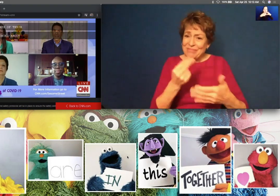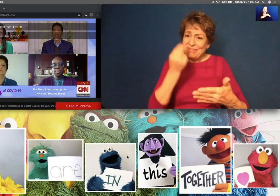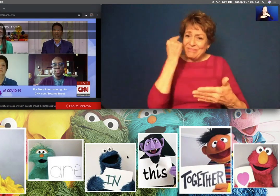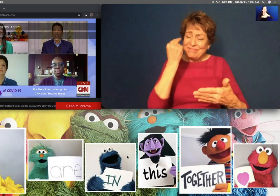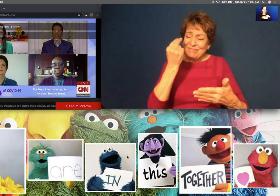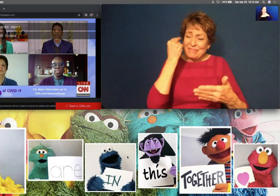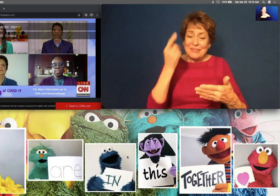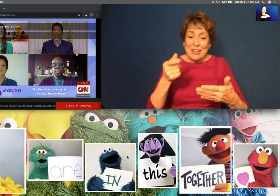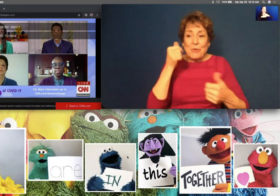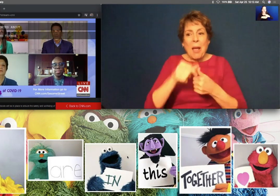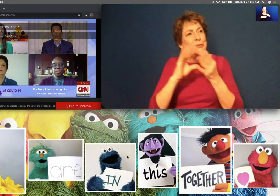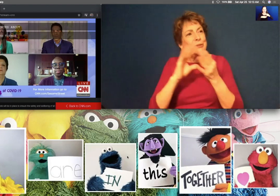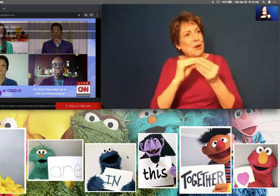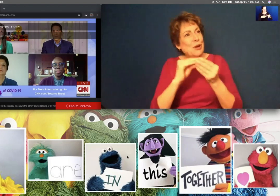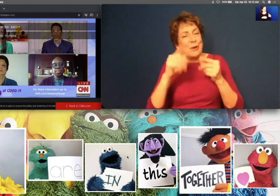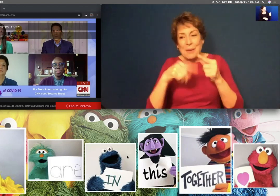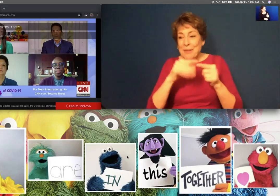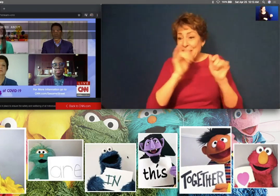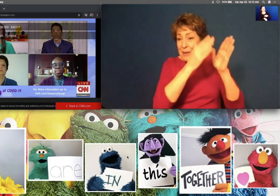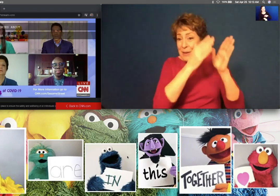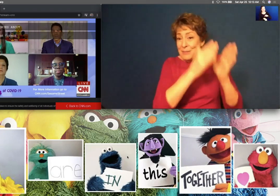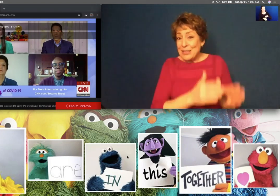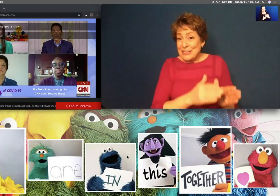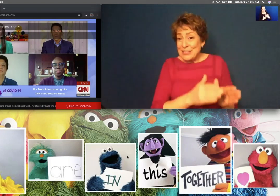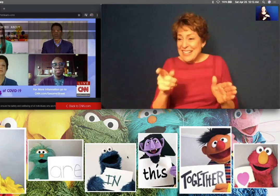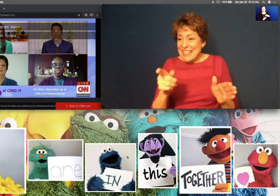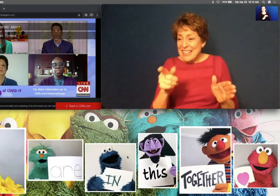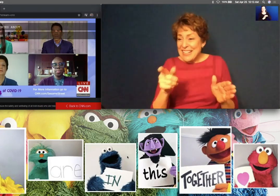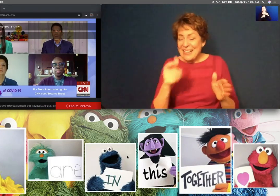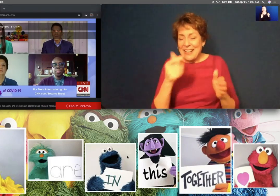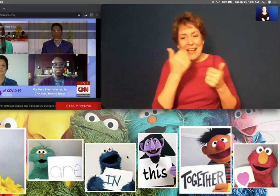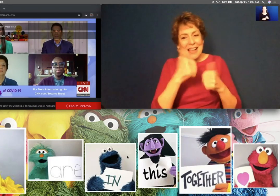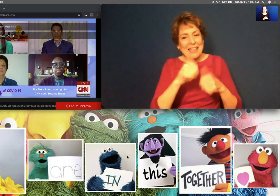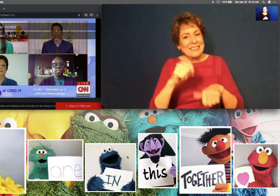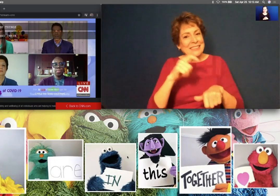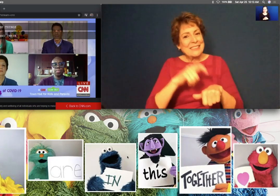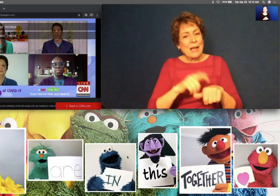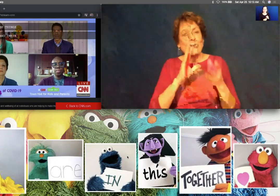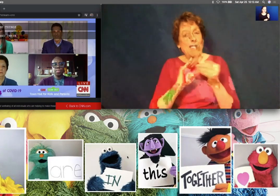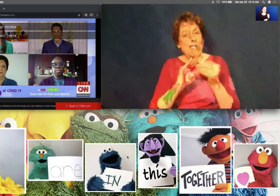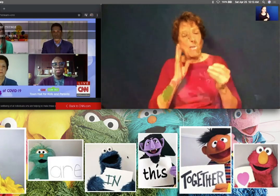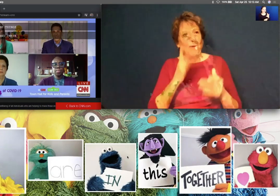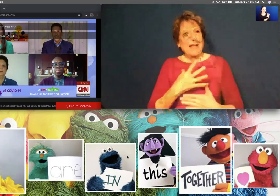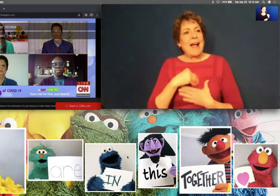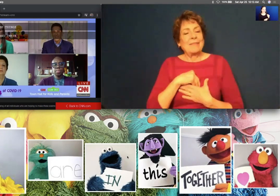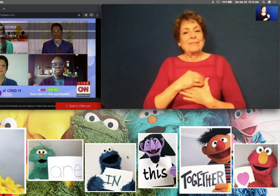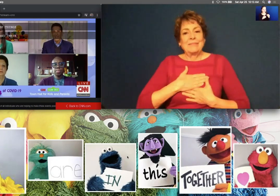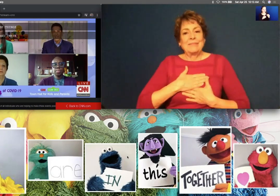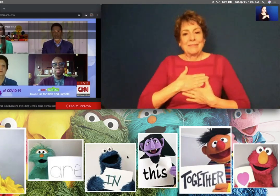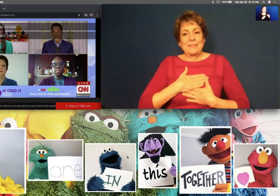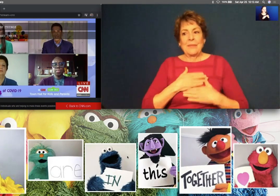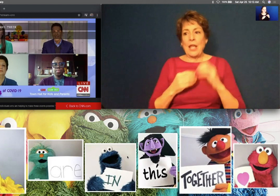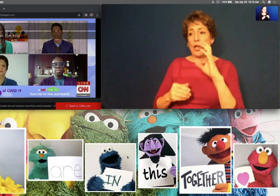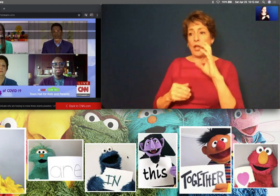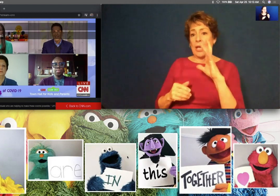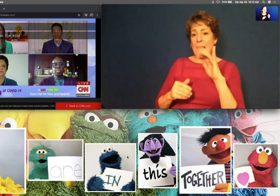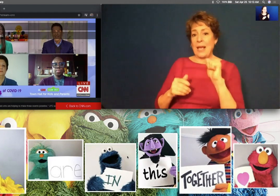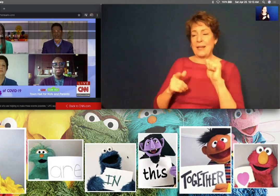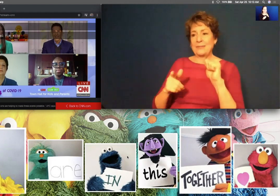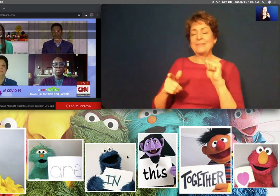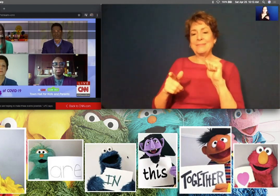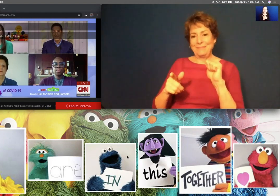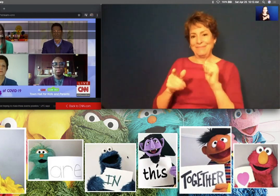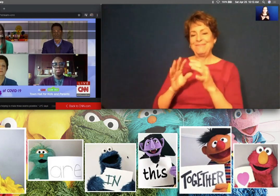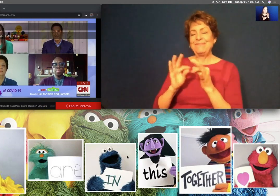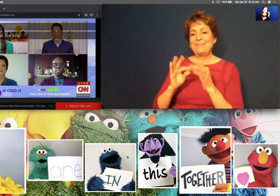Rosemarie, it can be really confusing, as we know, for kids to be confronted with all of these grown-up ideas and these feelings all at one time. So what do you